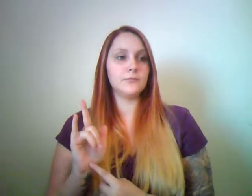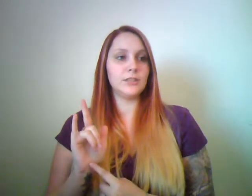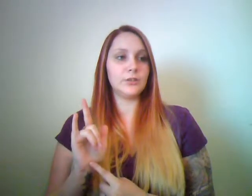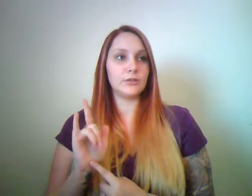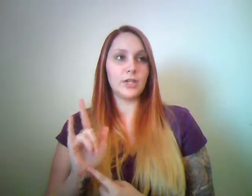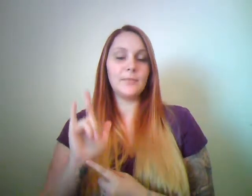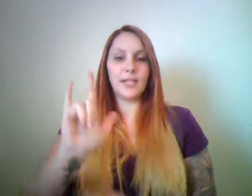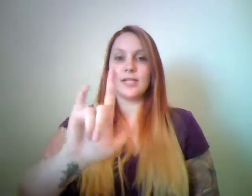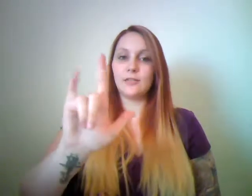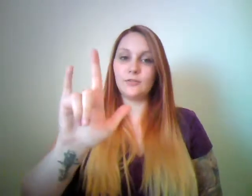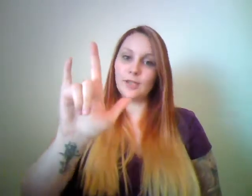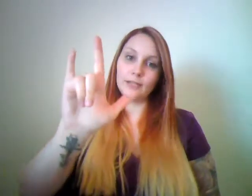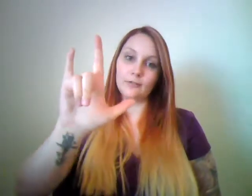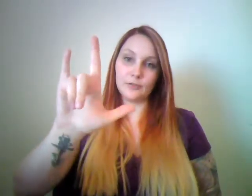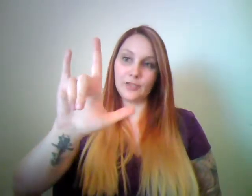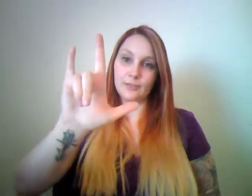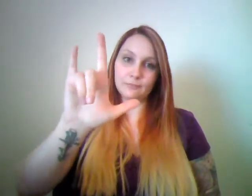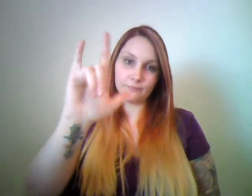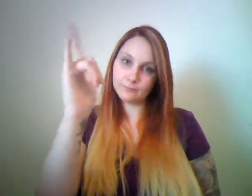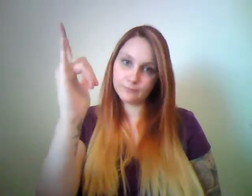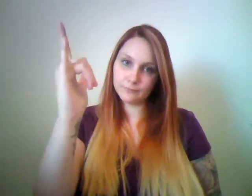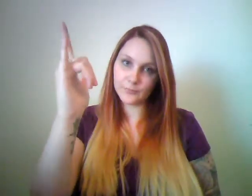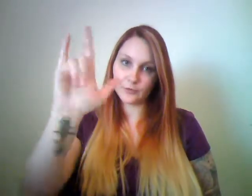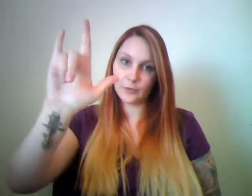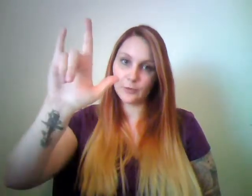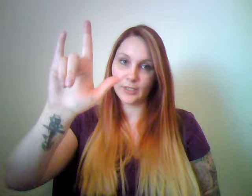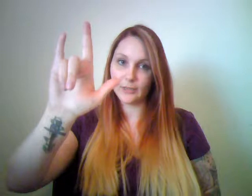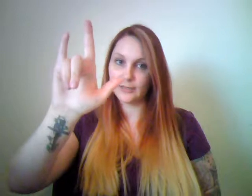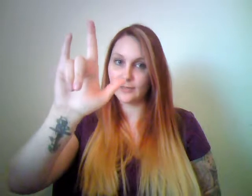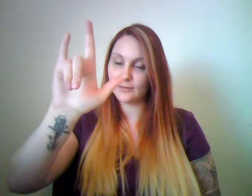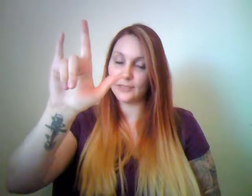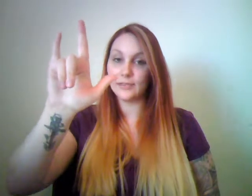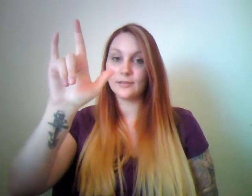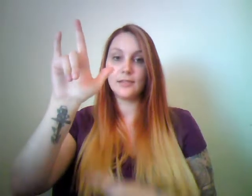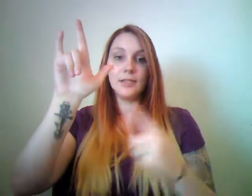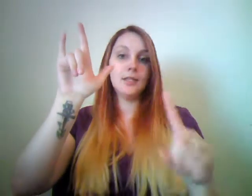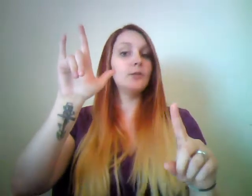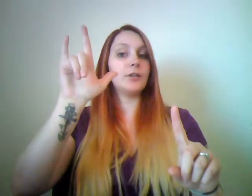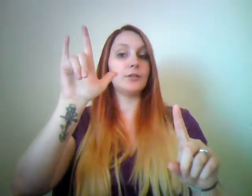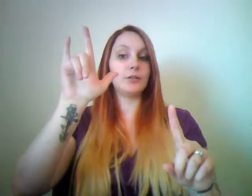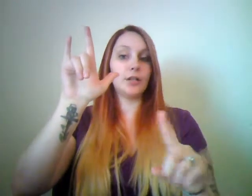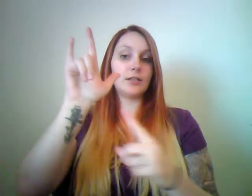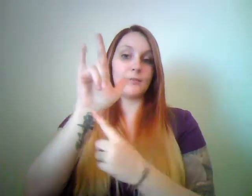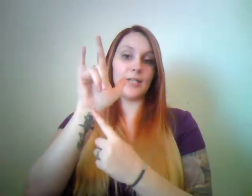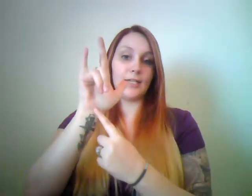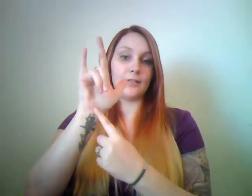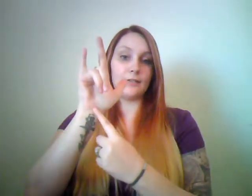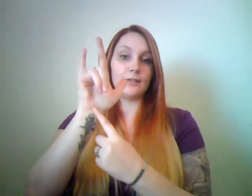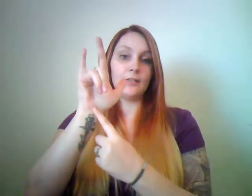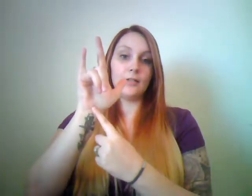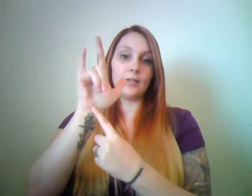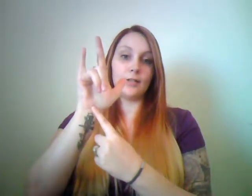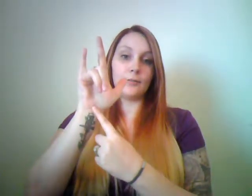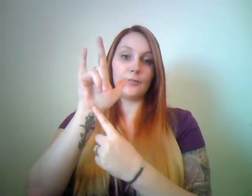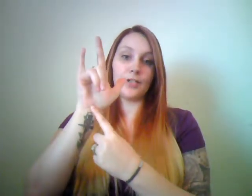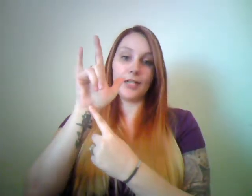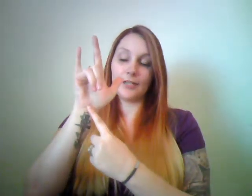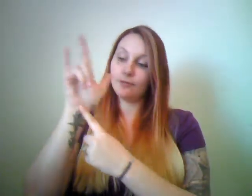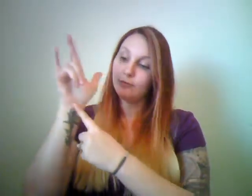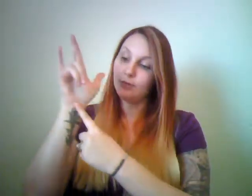your dominant hand, do the I love you sign. If you don't know what that is, that's this. With your non-dominant hand, put it at the